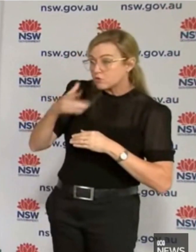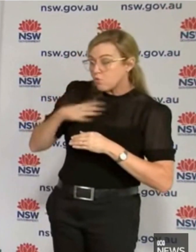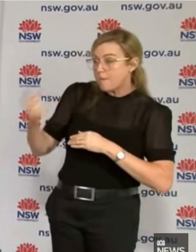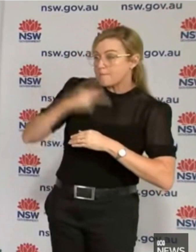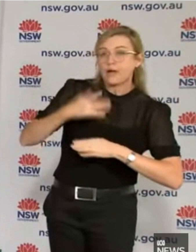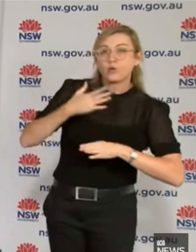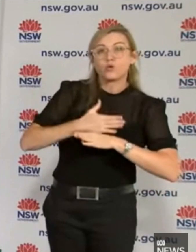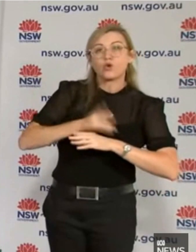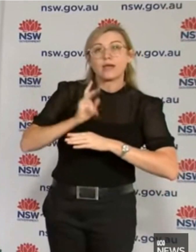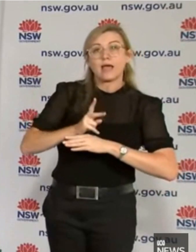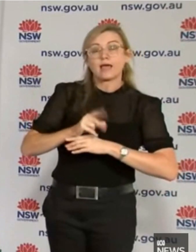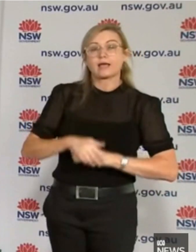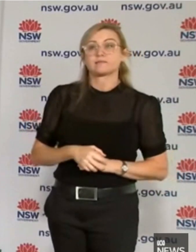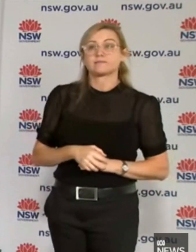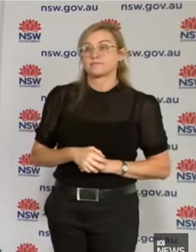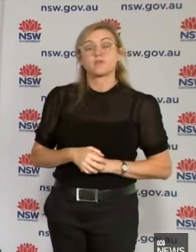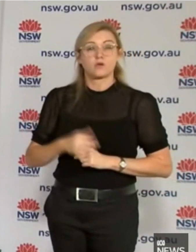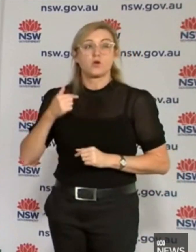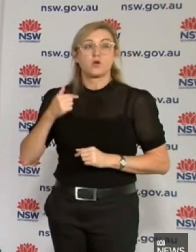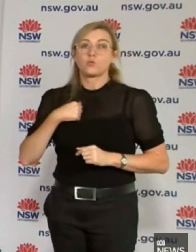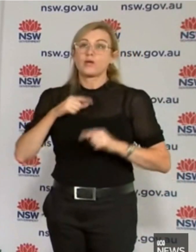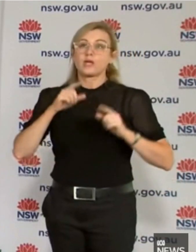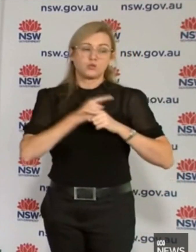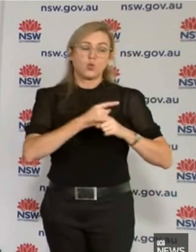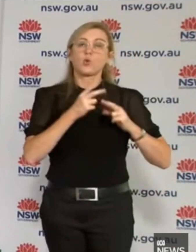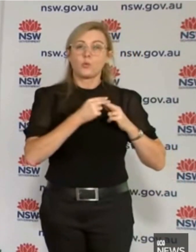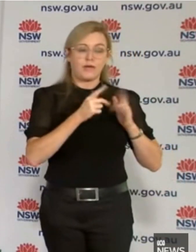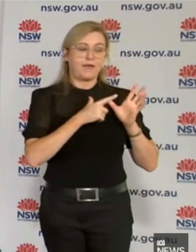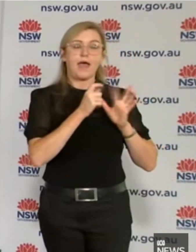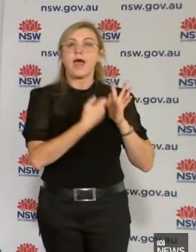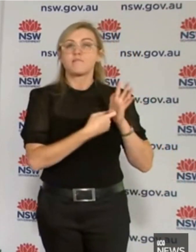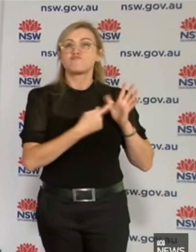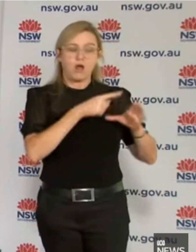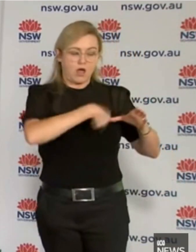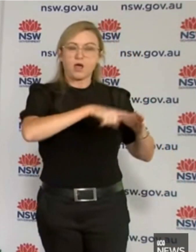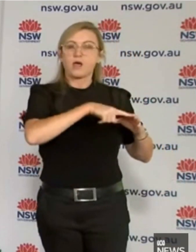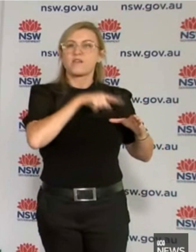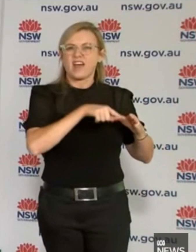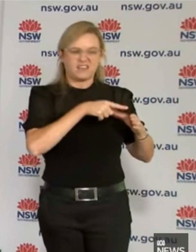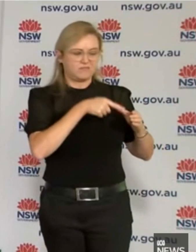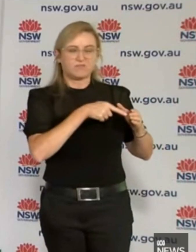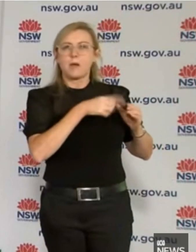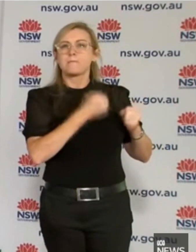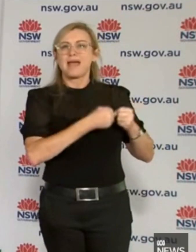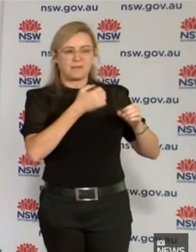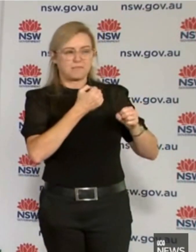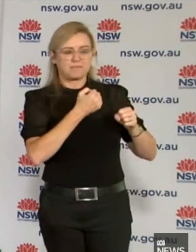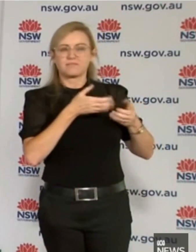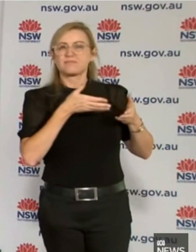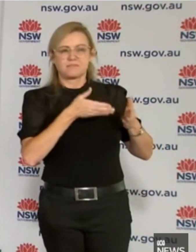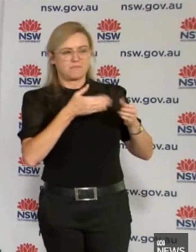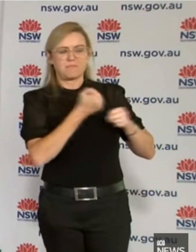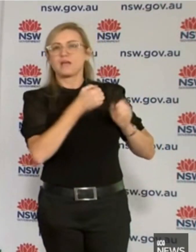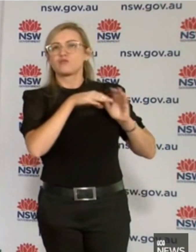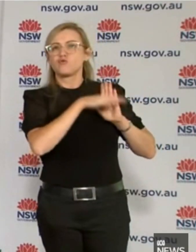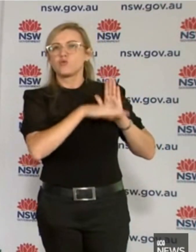the health system that are having those discussions with the regulatory body, which is the appropriate avenue. And there's been no indication to me of what you're putting. No,